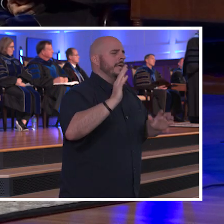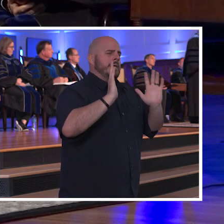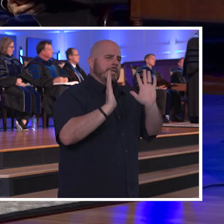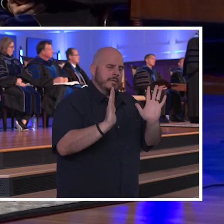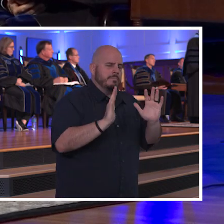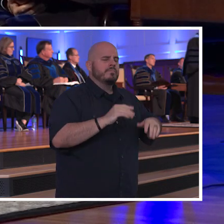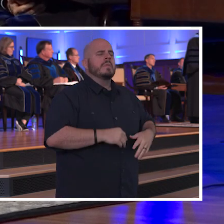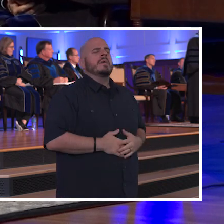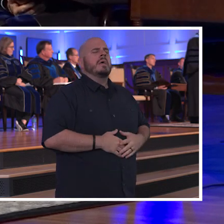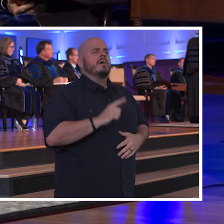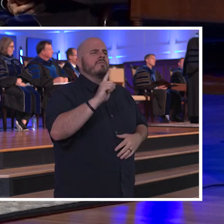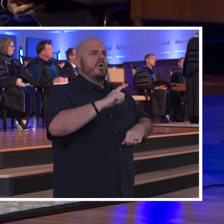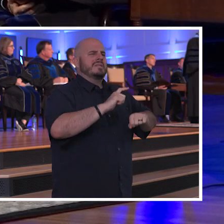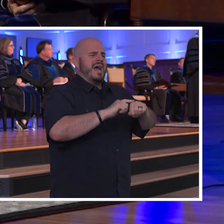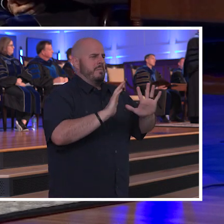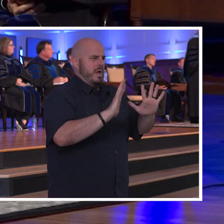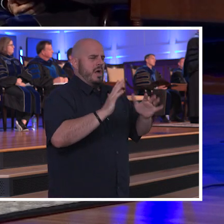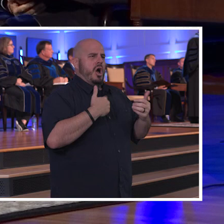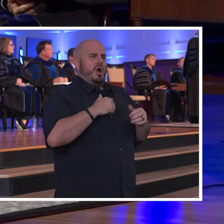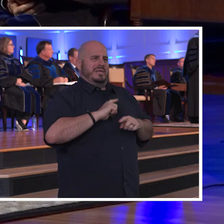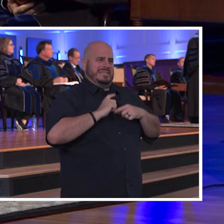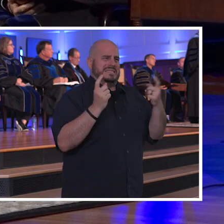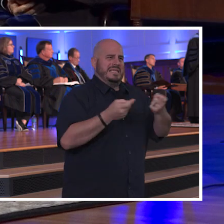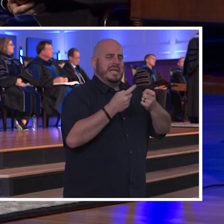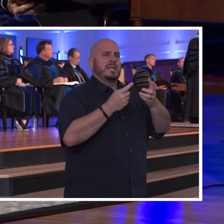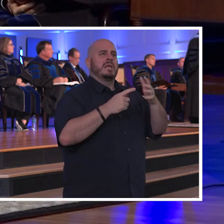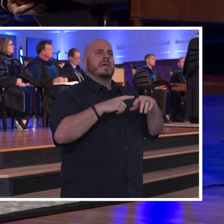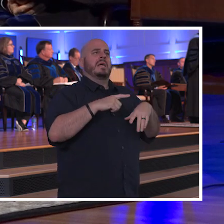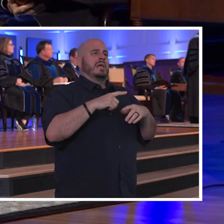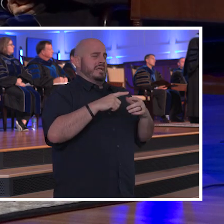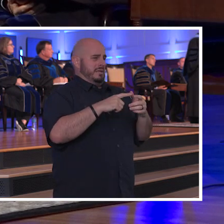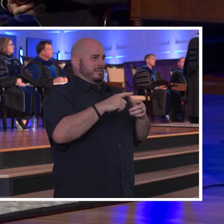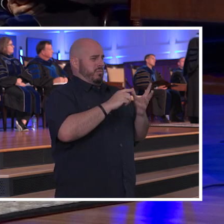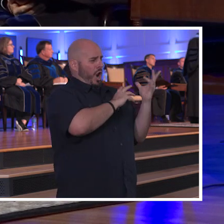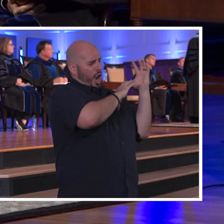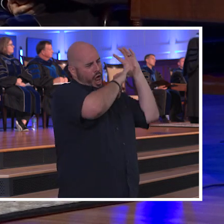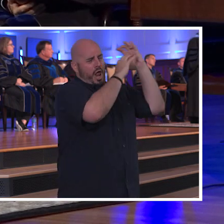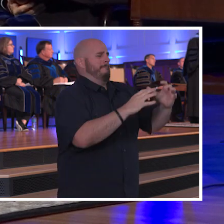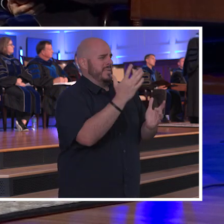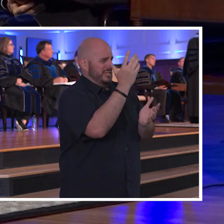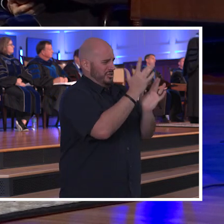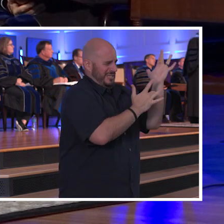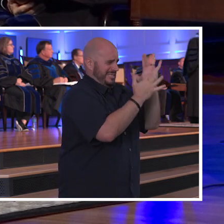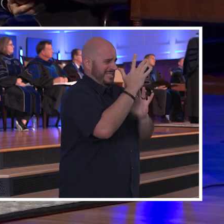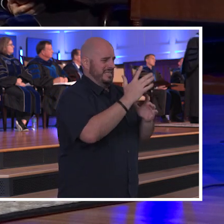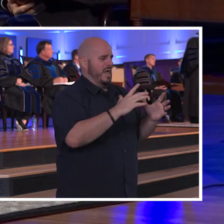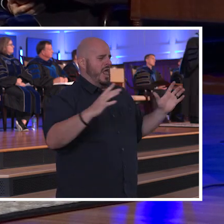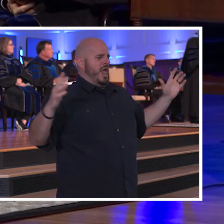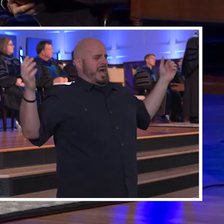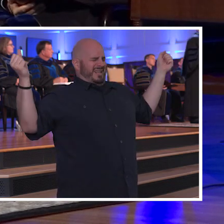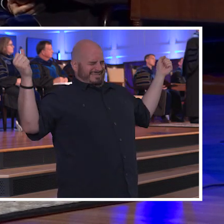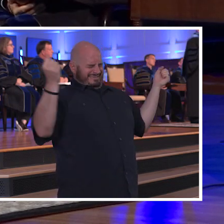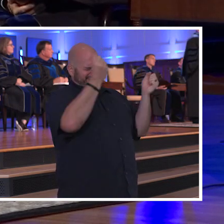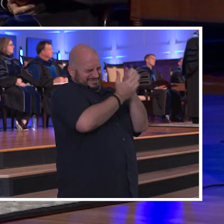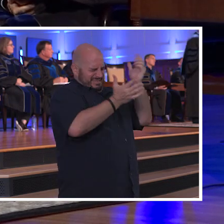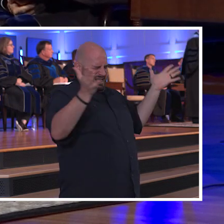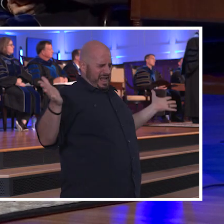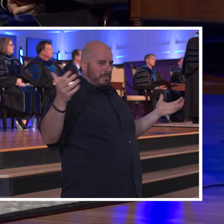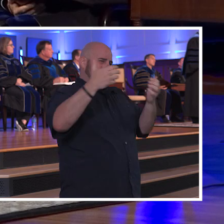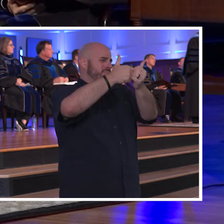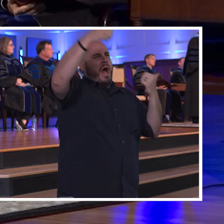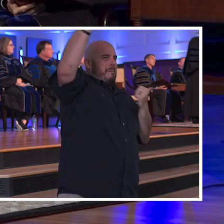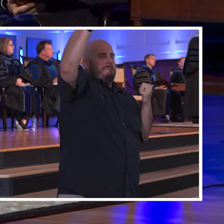our sins separated Jesus from the holy, loving Father. Any true believer realizes the horror of